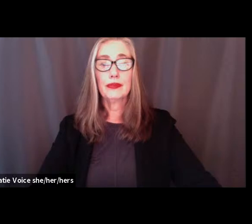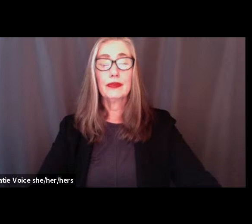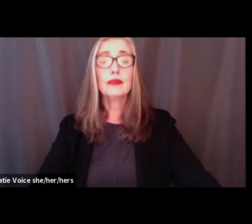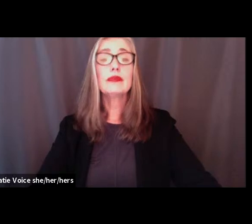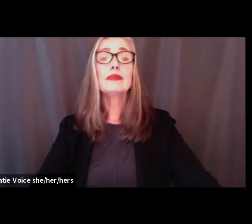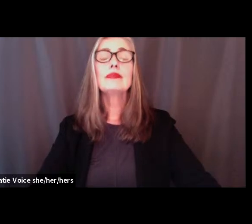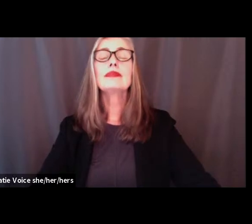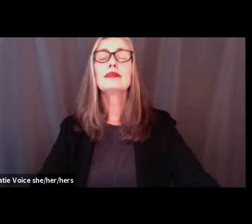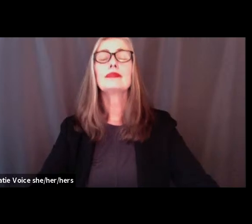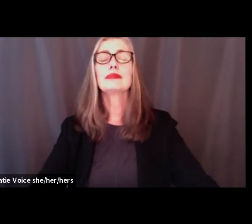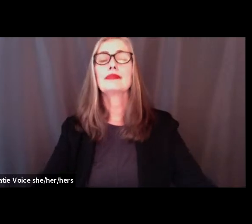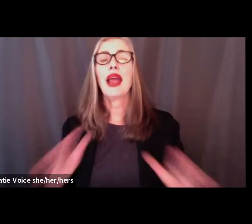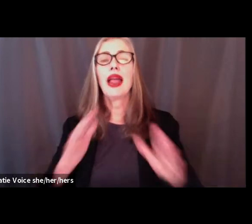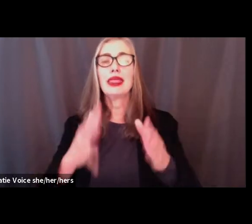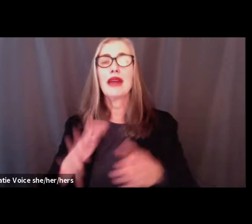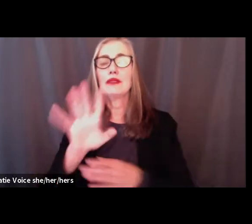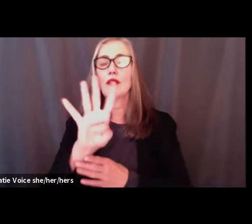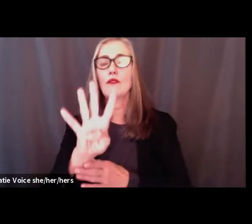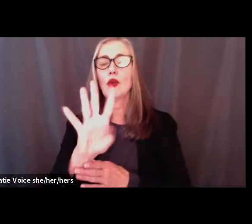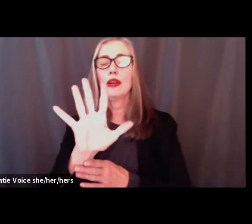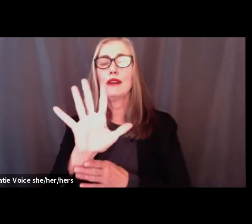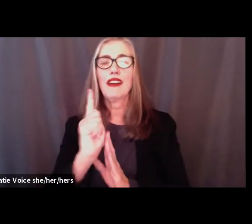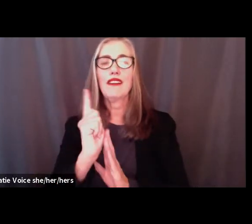About 45 seconds on this vote.